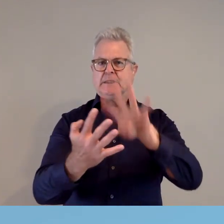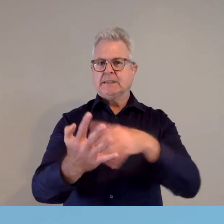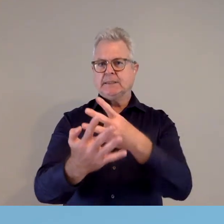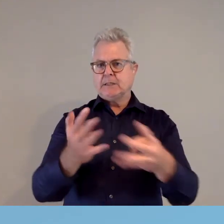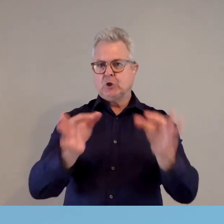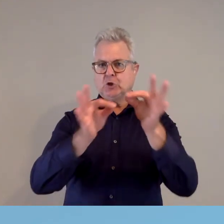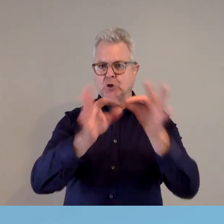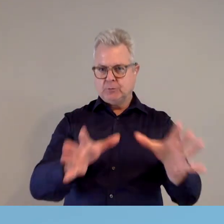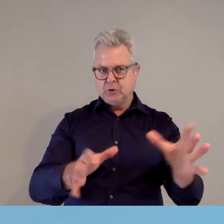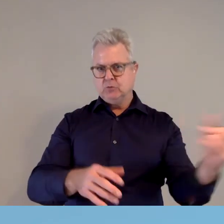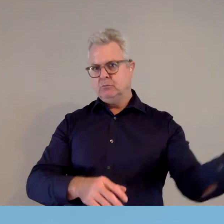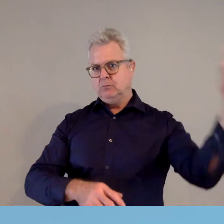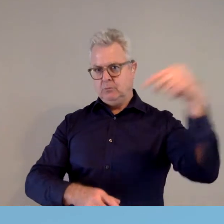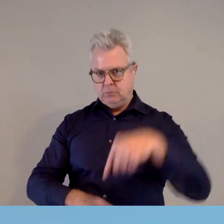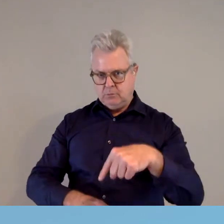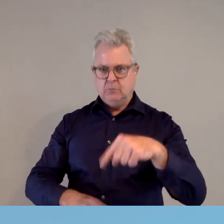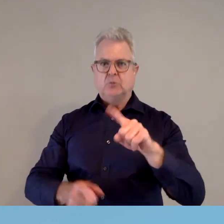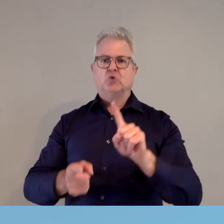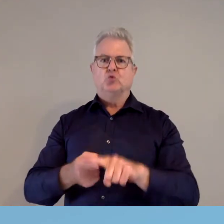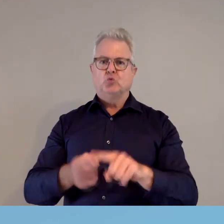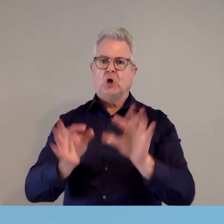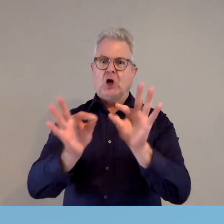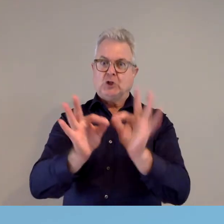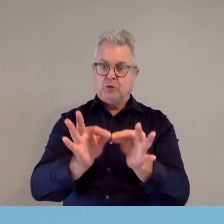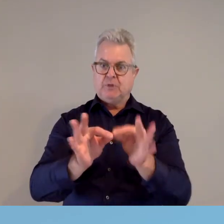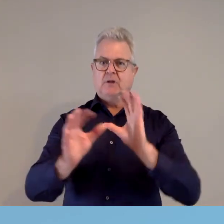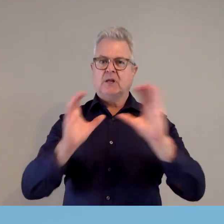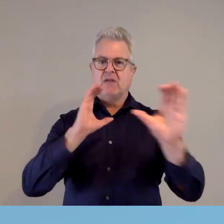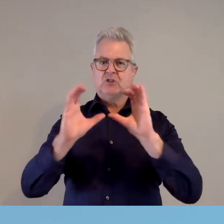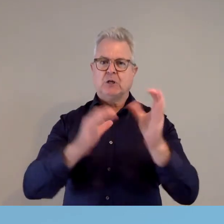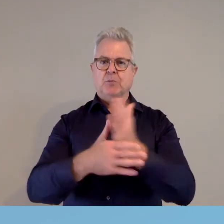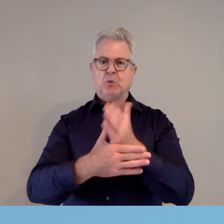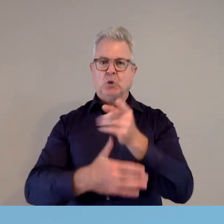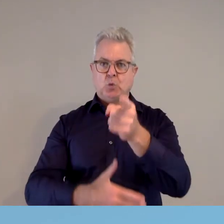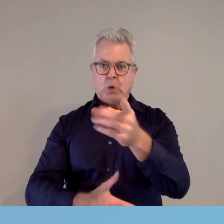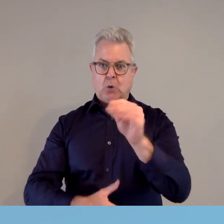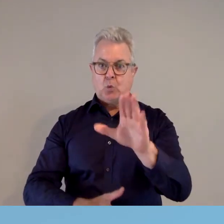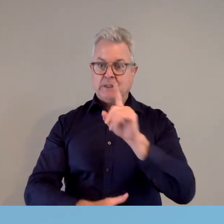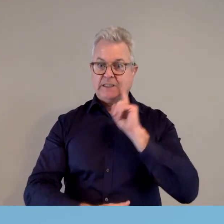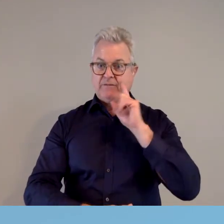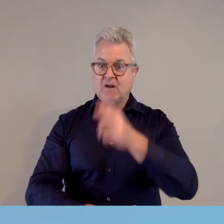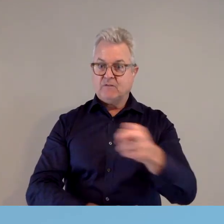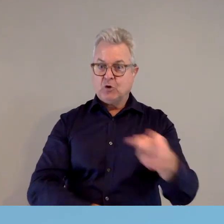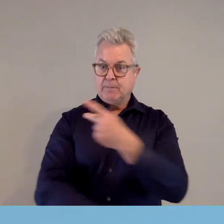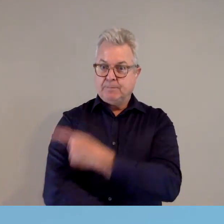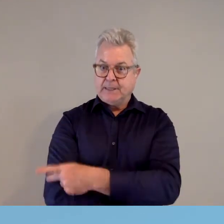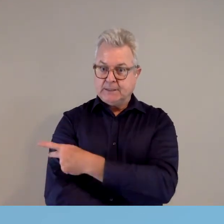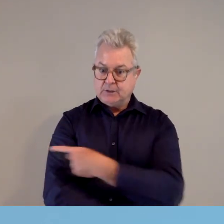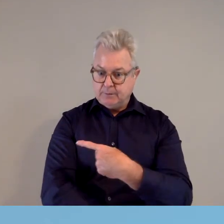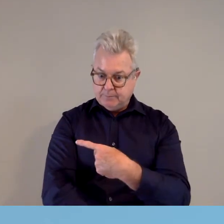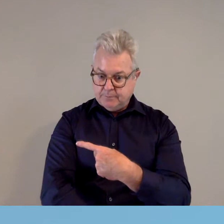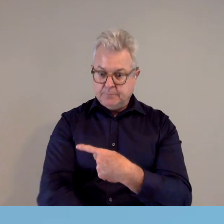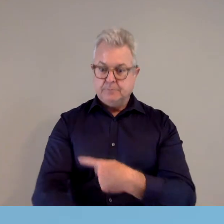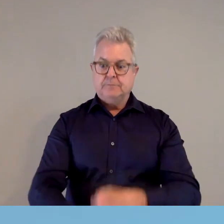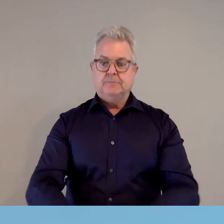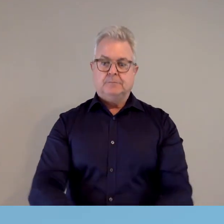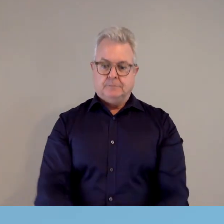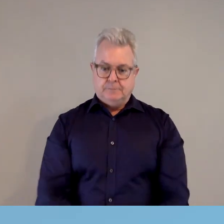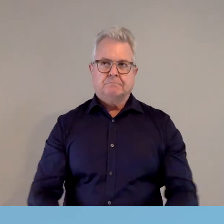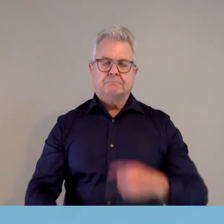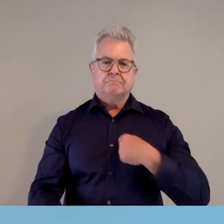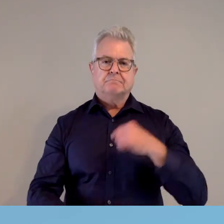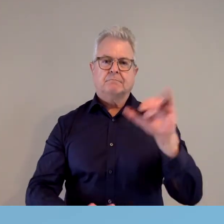to come to the appointment. To interpret the conversation between you and your patient.